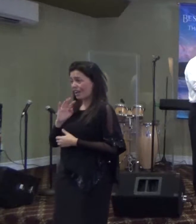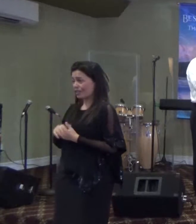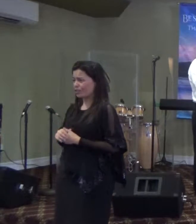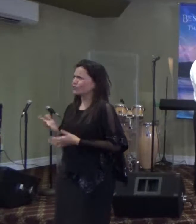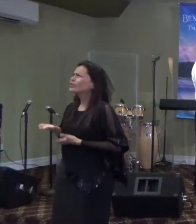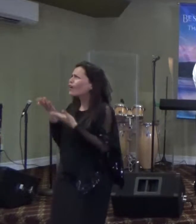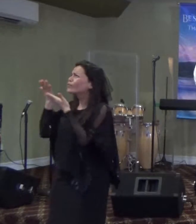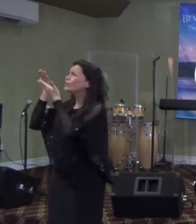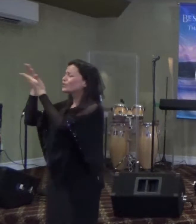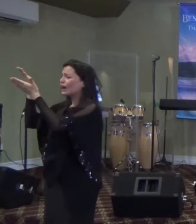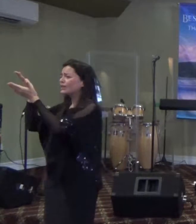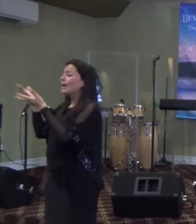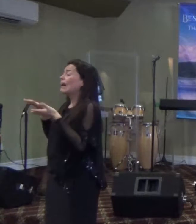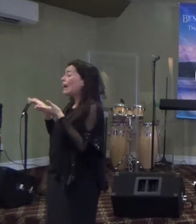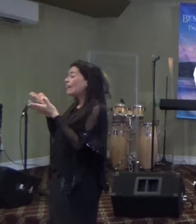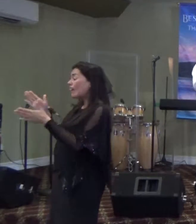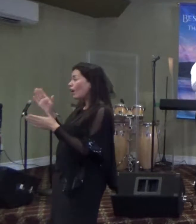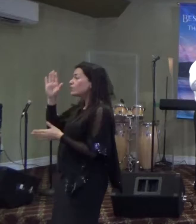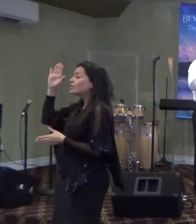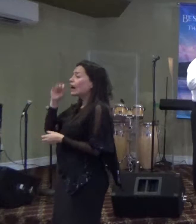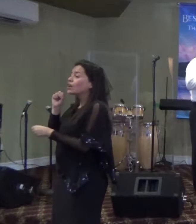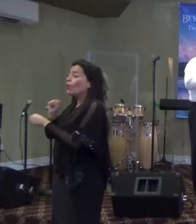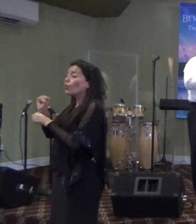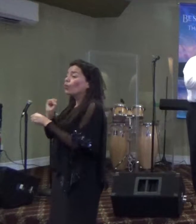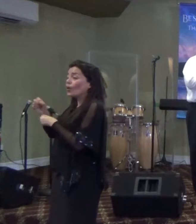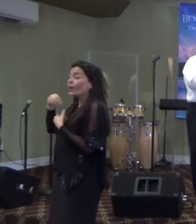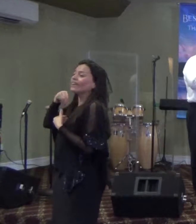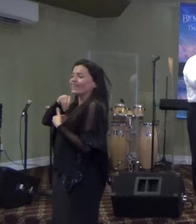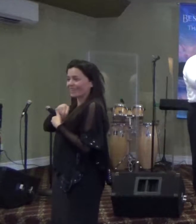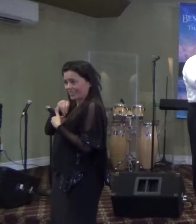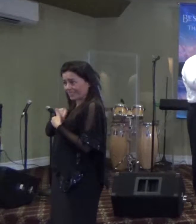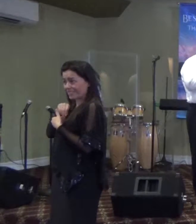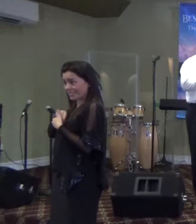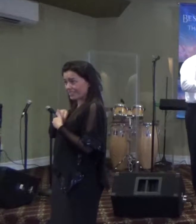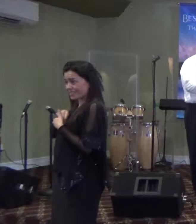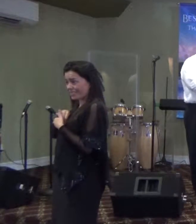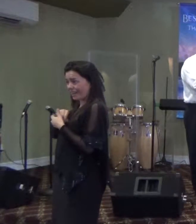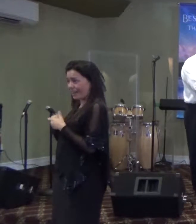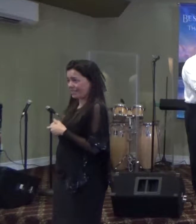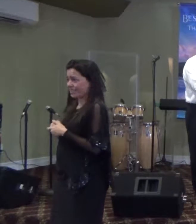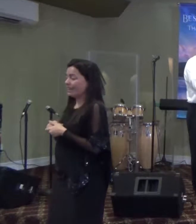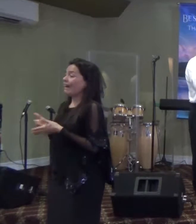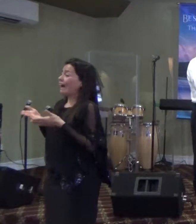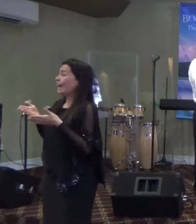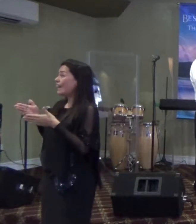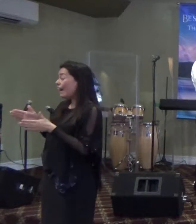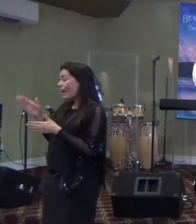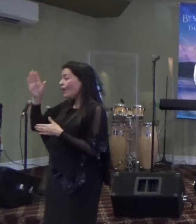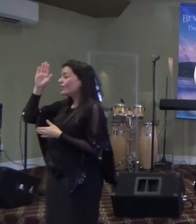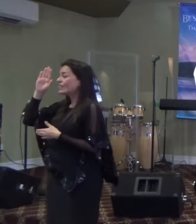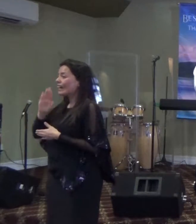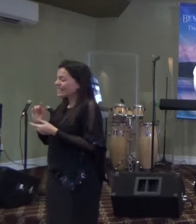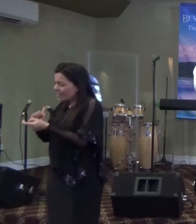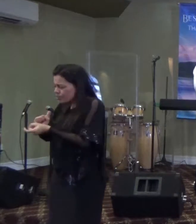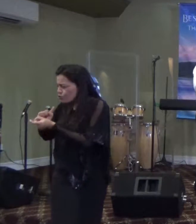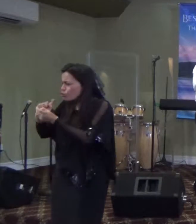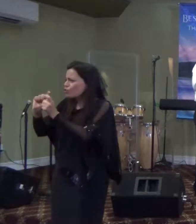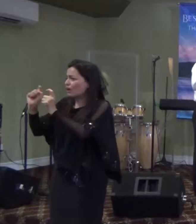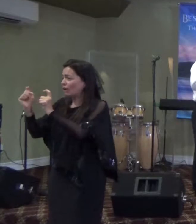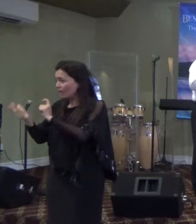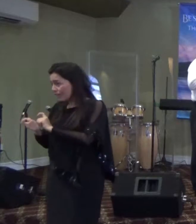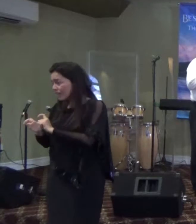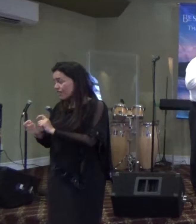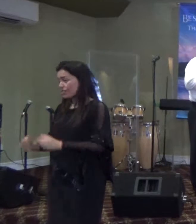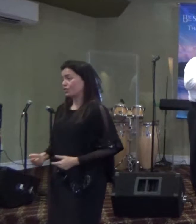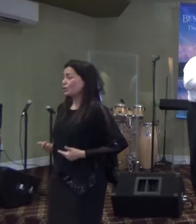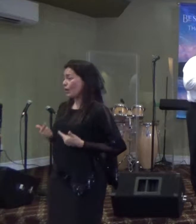de to Dios. do the will of God. Es la disposición It's a disposition a crucificar el viejo to hombre crucify the old y